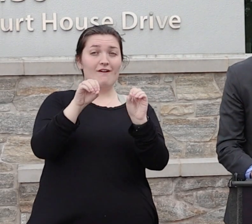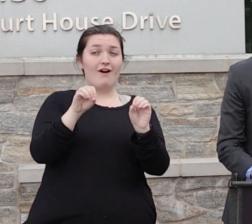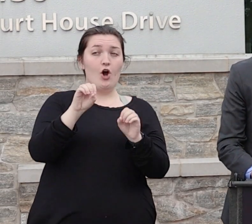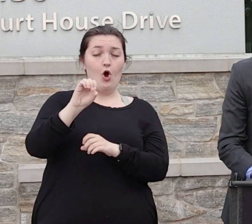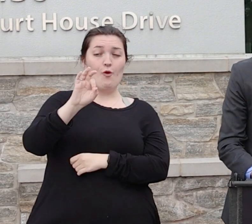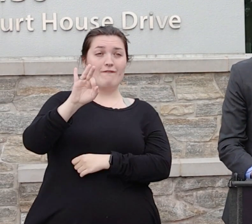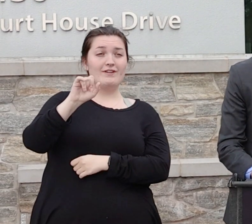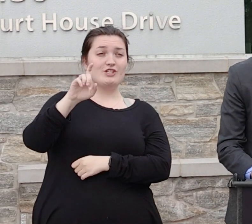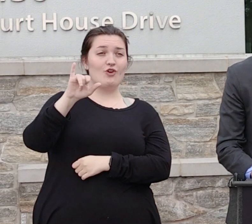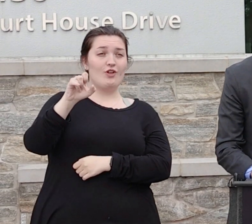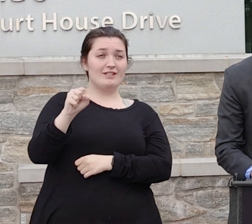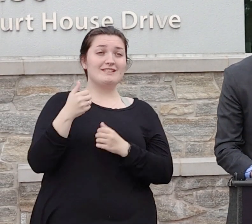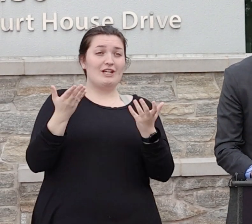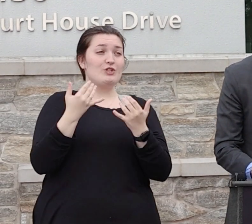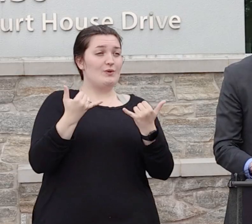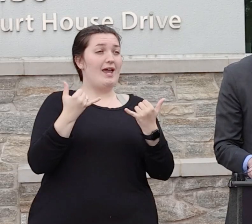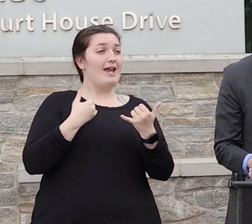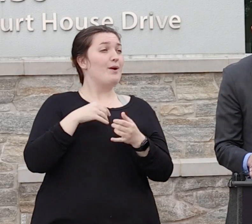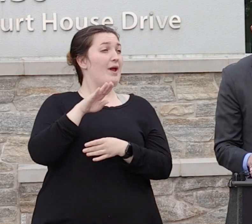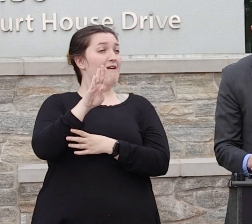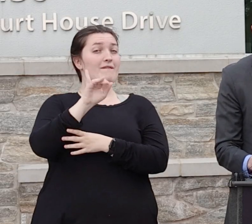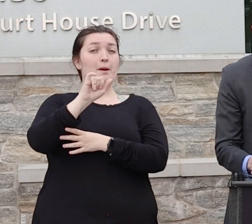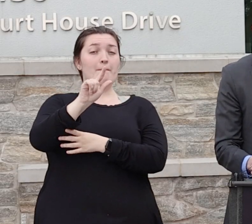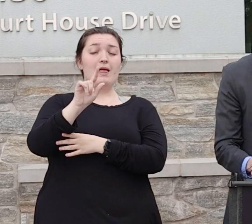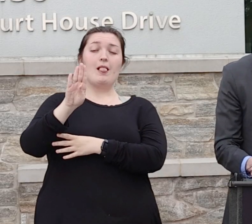by HCPSS Superintendent Bill Barnes.